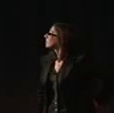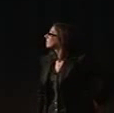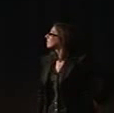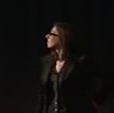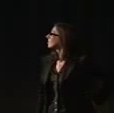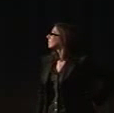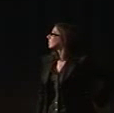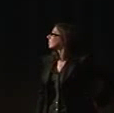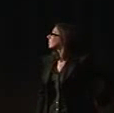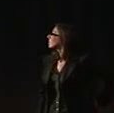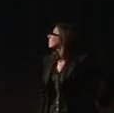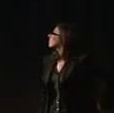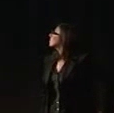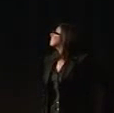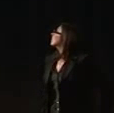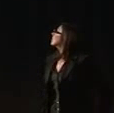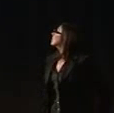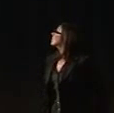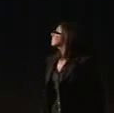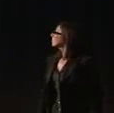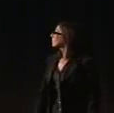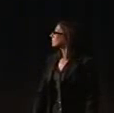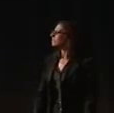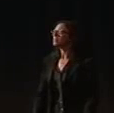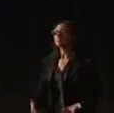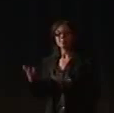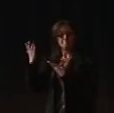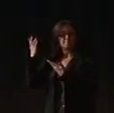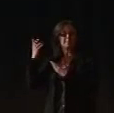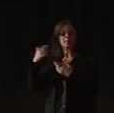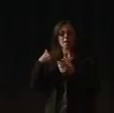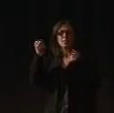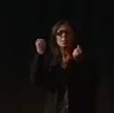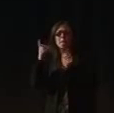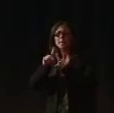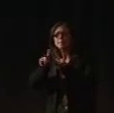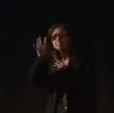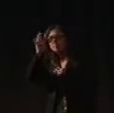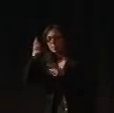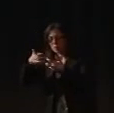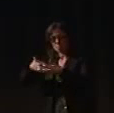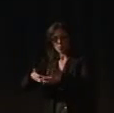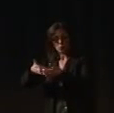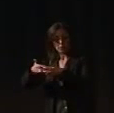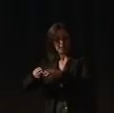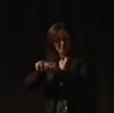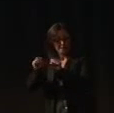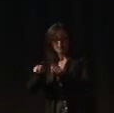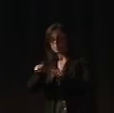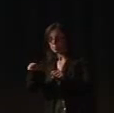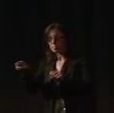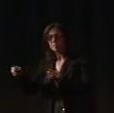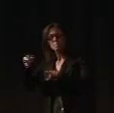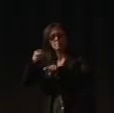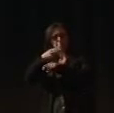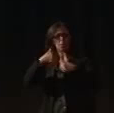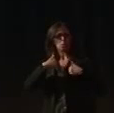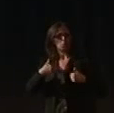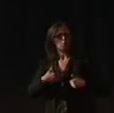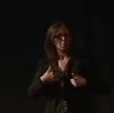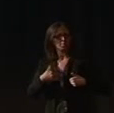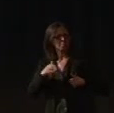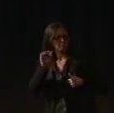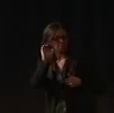there are these systems. They are better for us in certain domains. None of them could answer questions